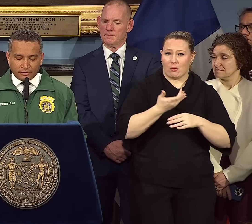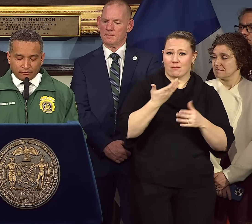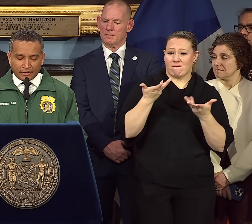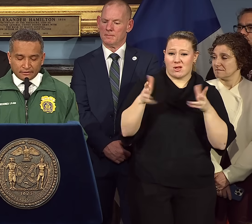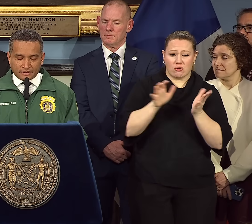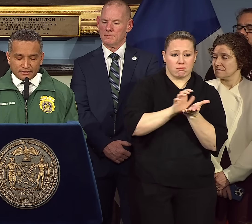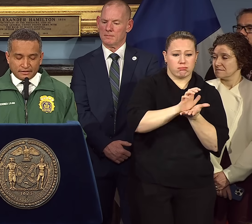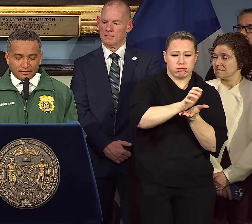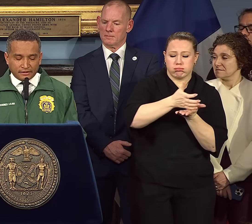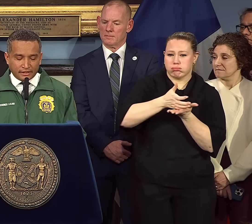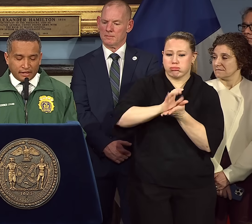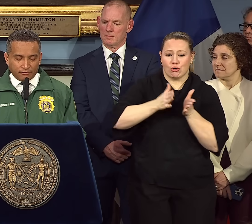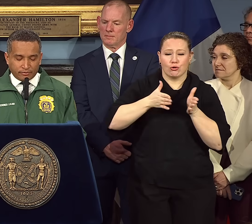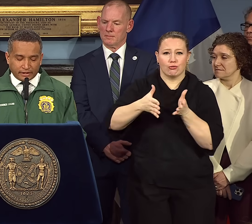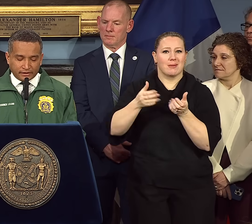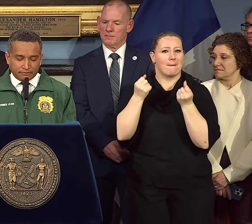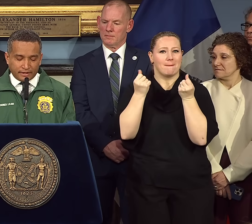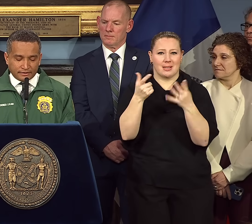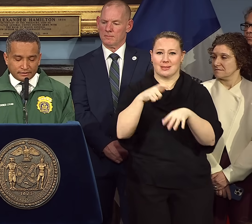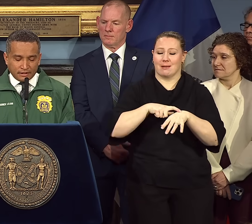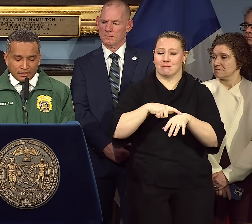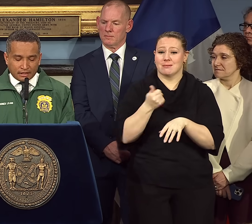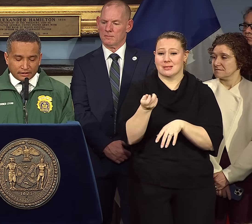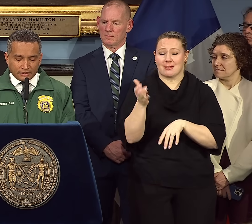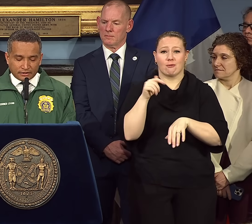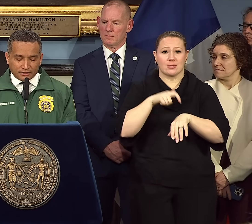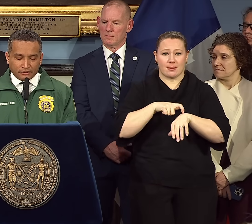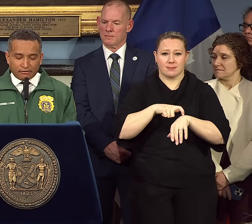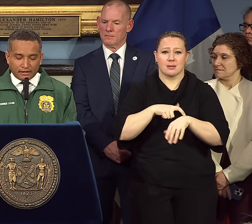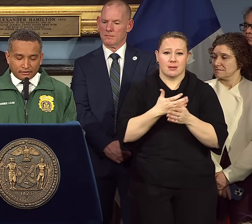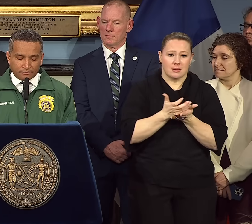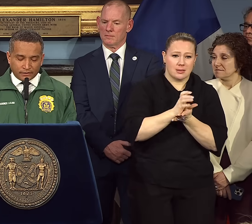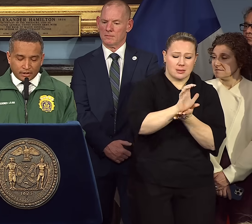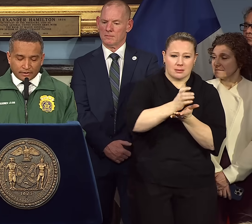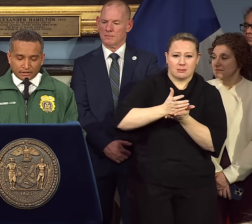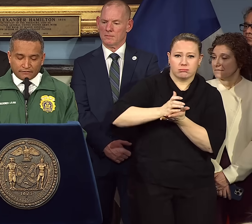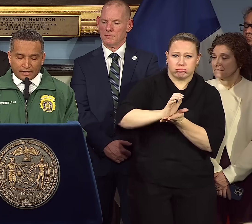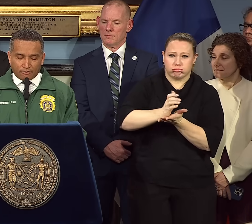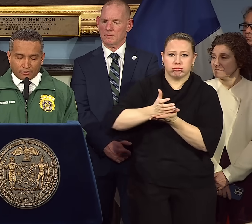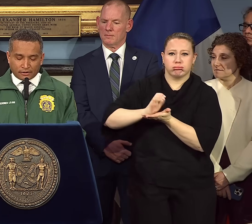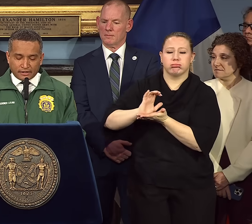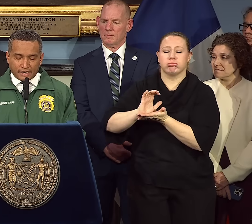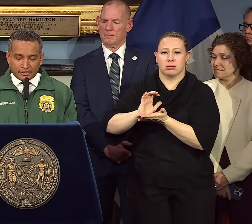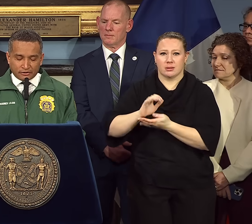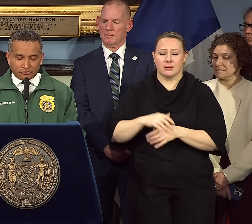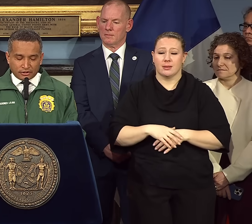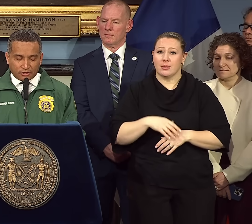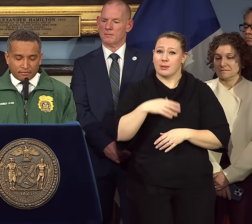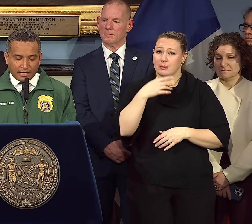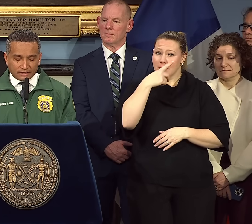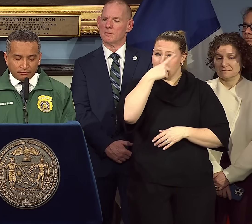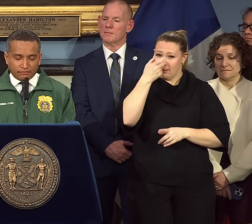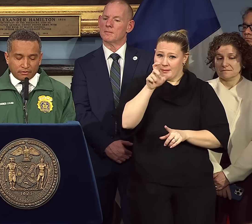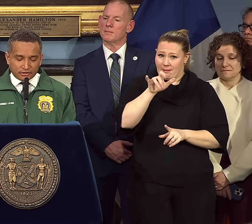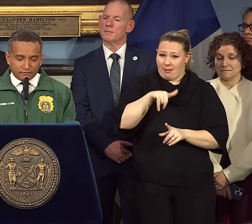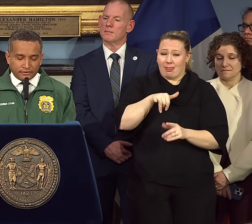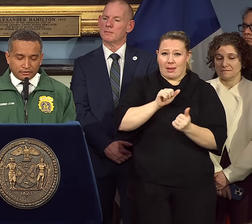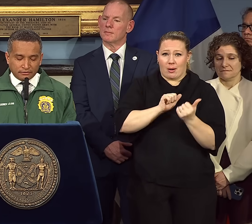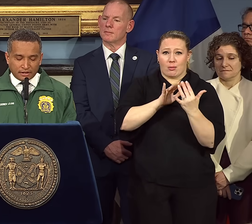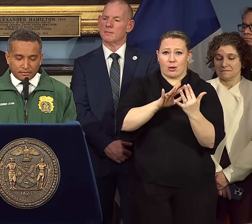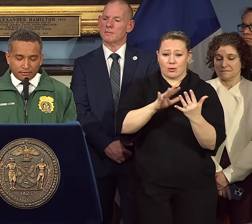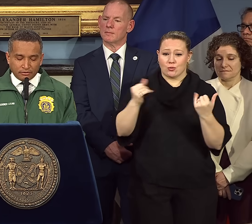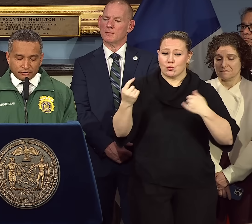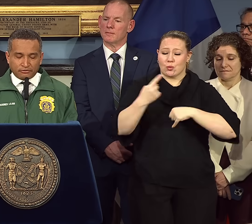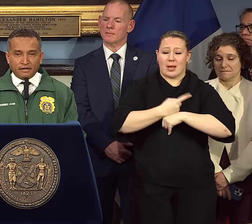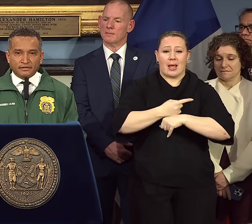times, running routes consistently and repeatedly based on conditions on the ground. Because of that work today, the streets are passable for emergency